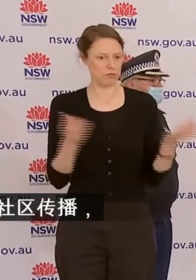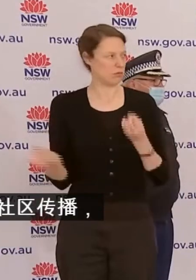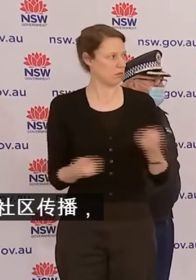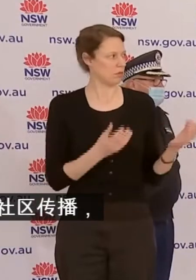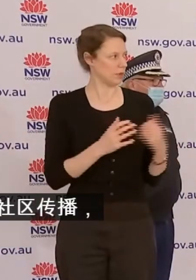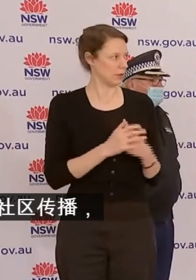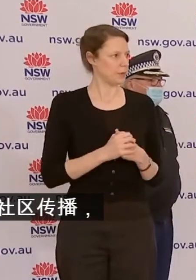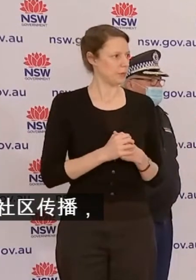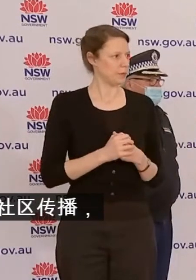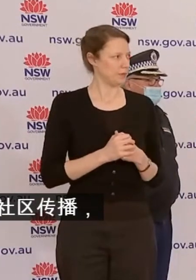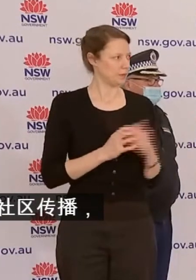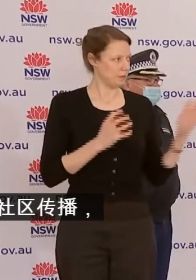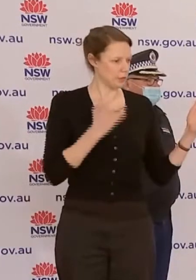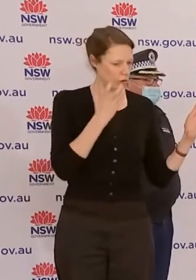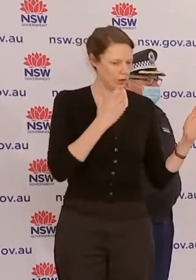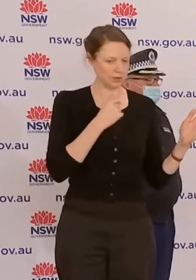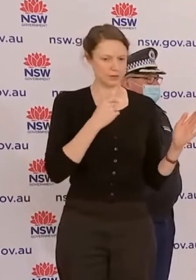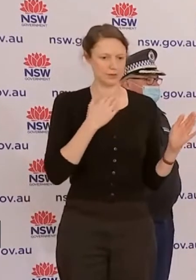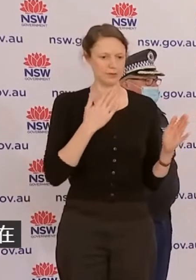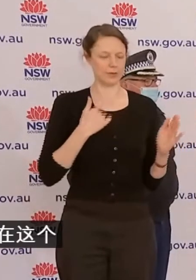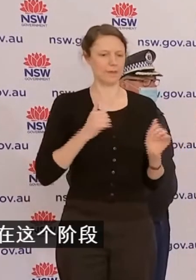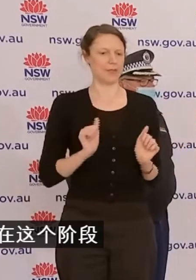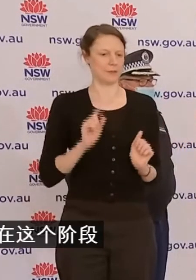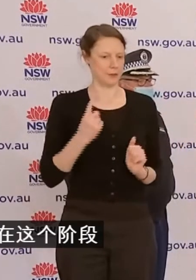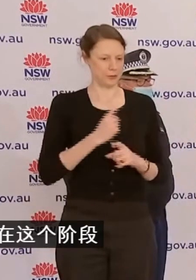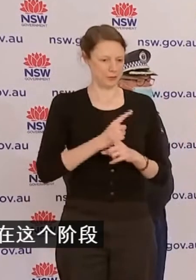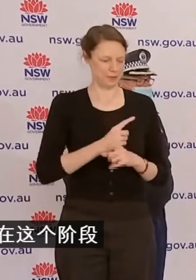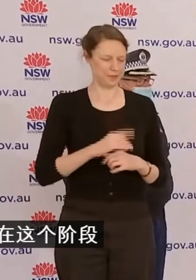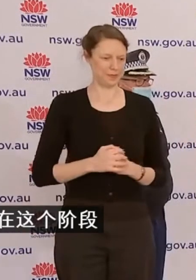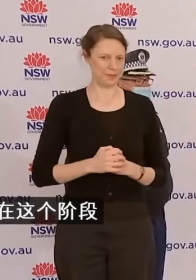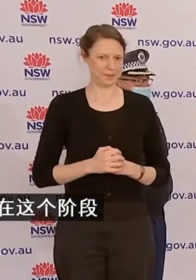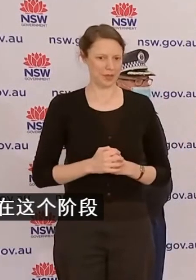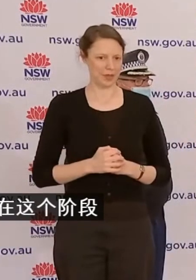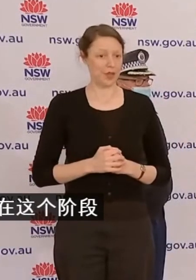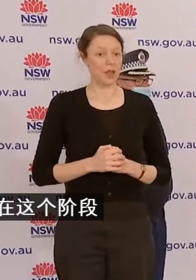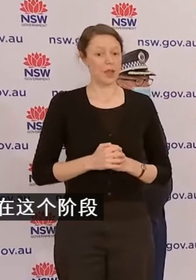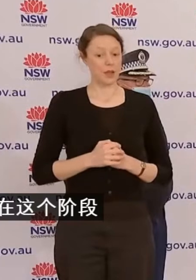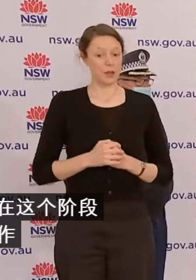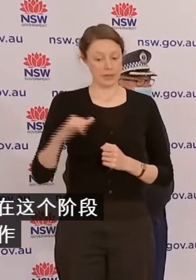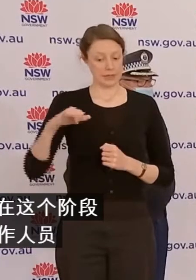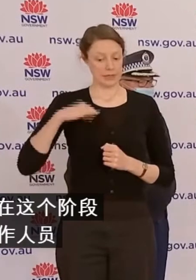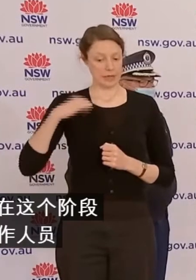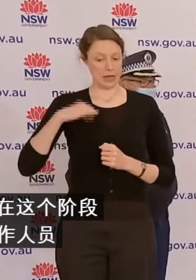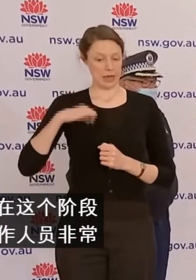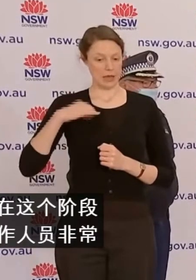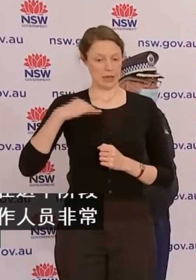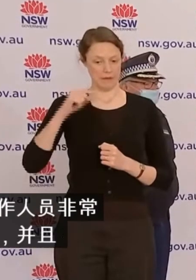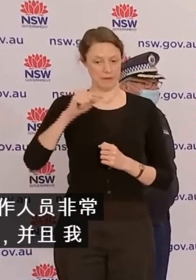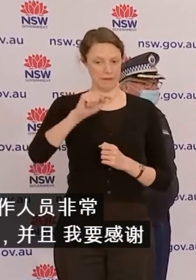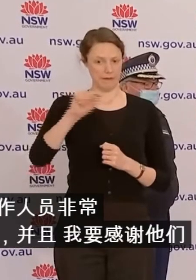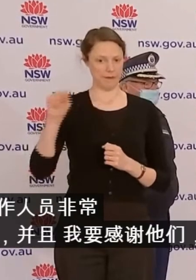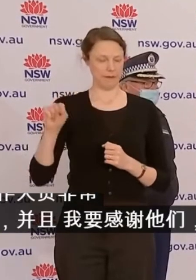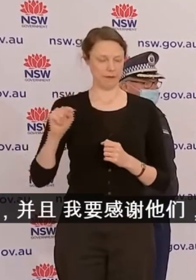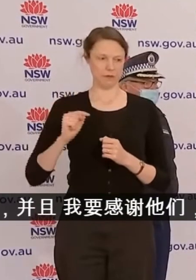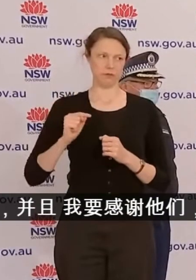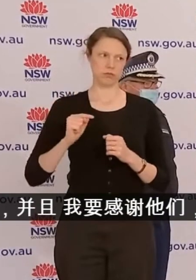Sorry, do you mind? Sorry. So I think at this stage, the staff that are there are very challenged. And I want